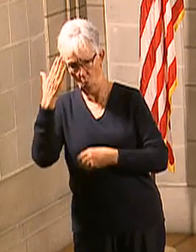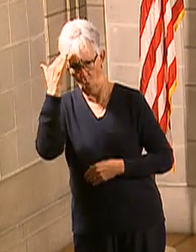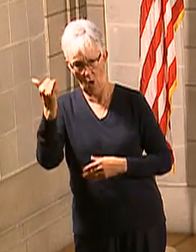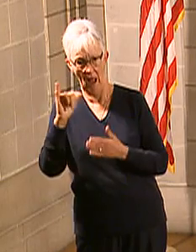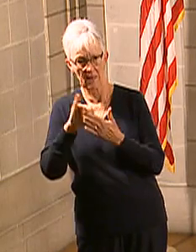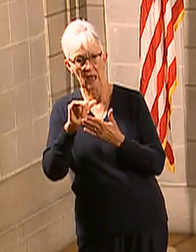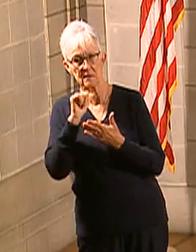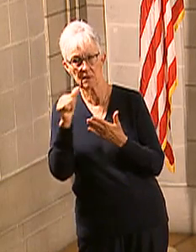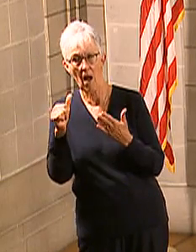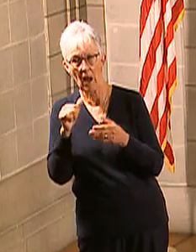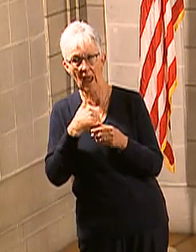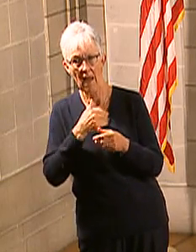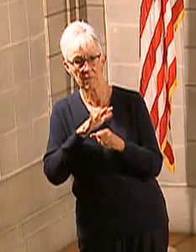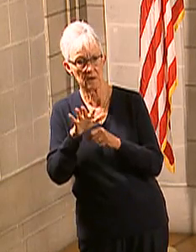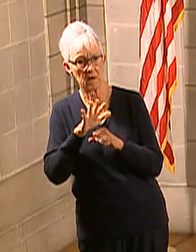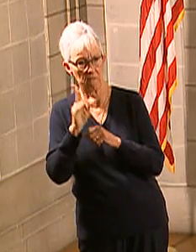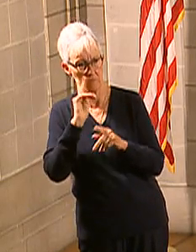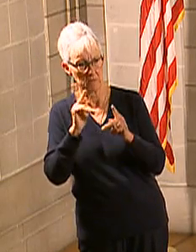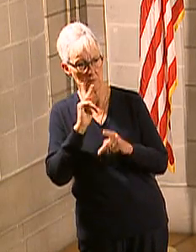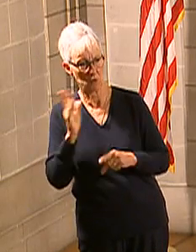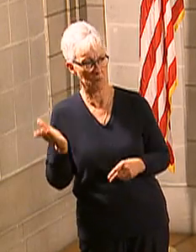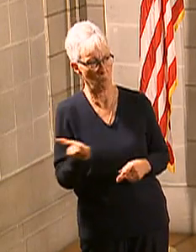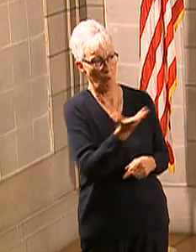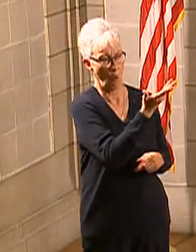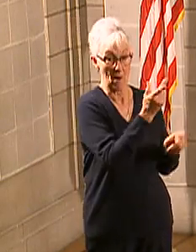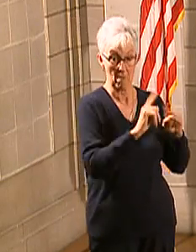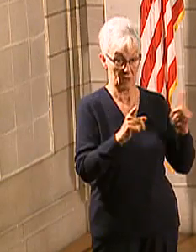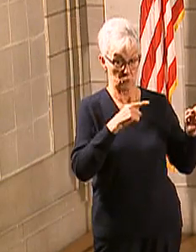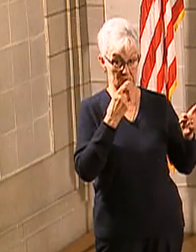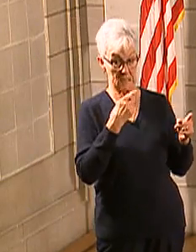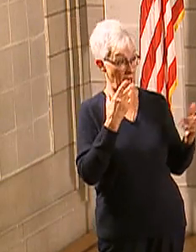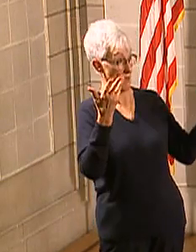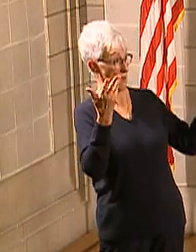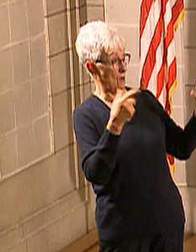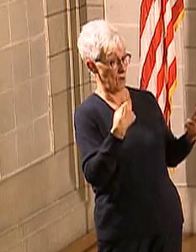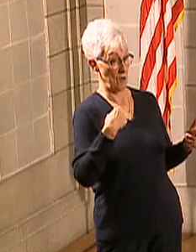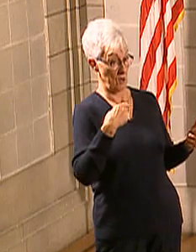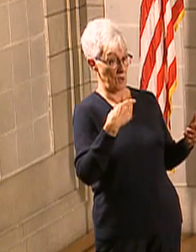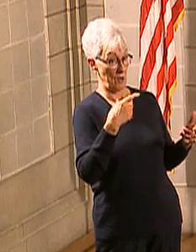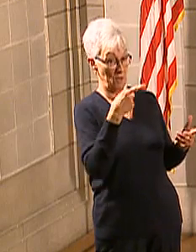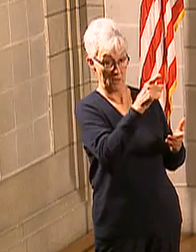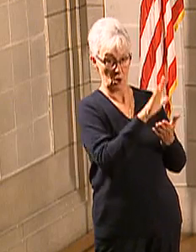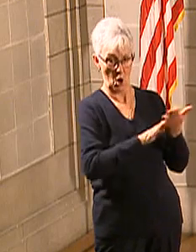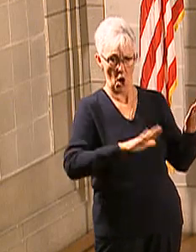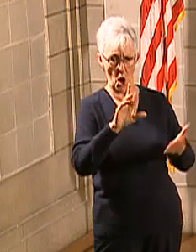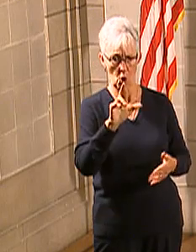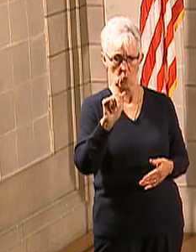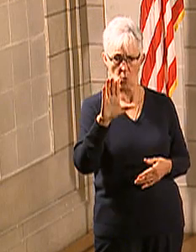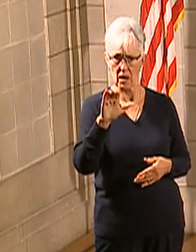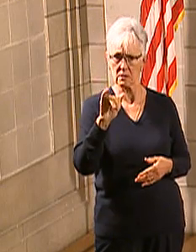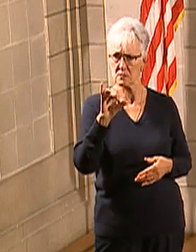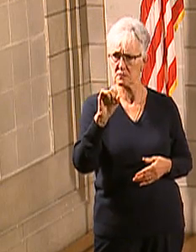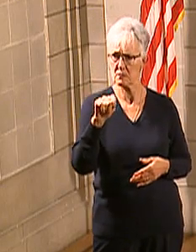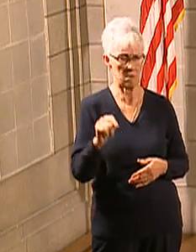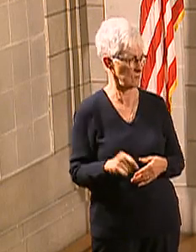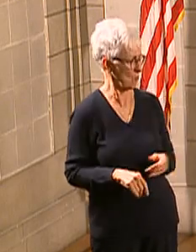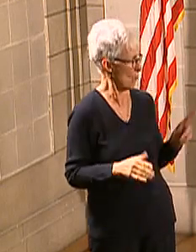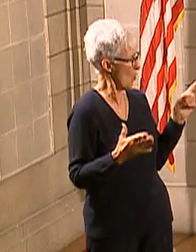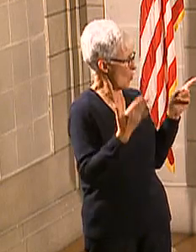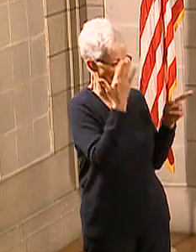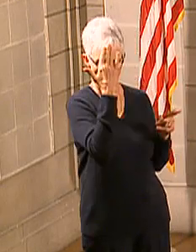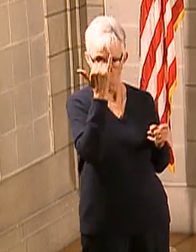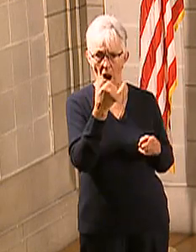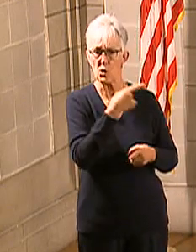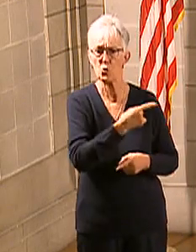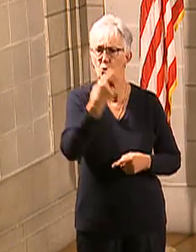system is systematically racist is not even good academic thinking. Well, why do you think it is? This